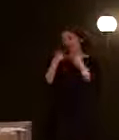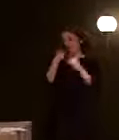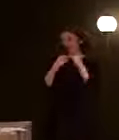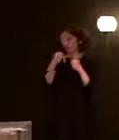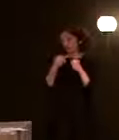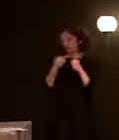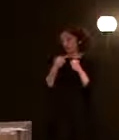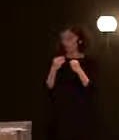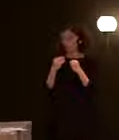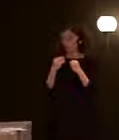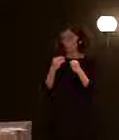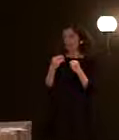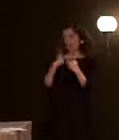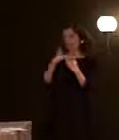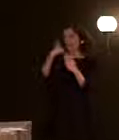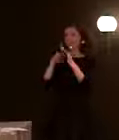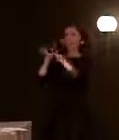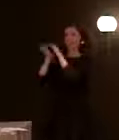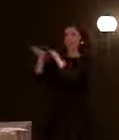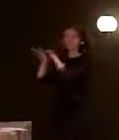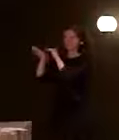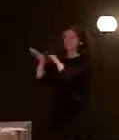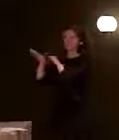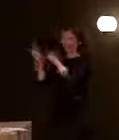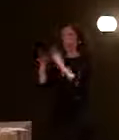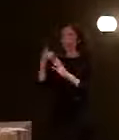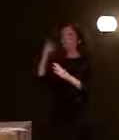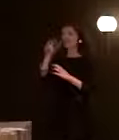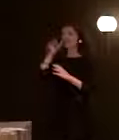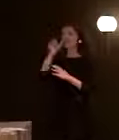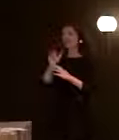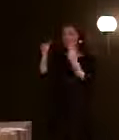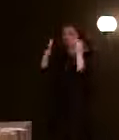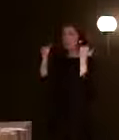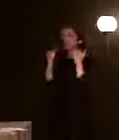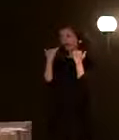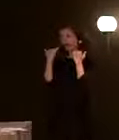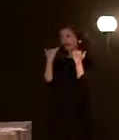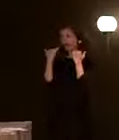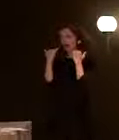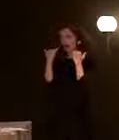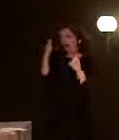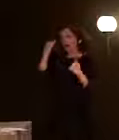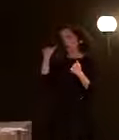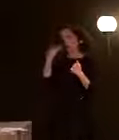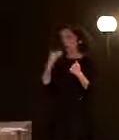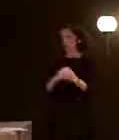family to the United States, and she tries to fit in and to be the same as the American